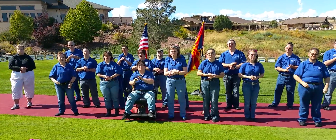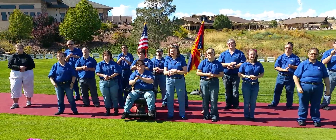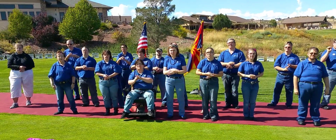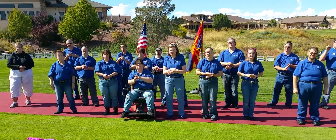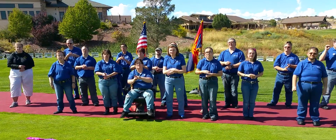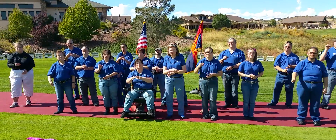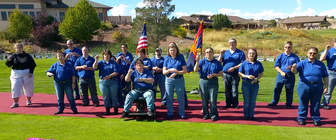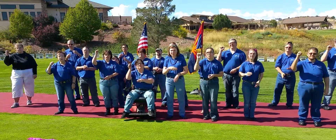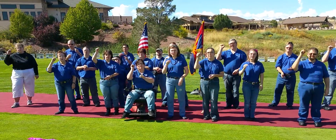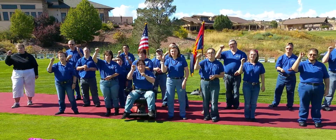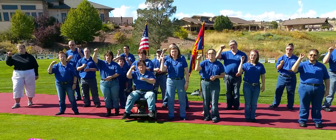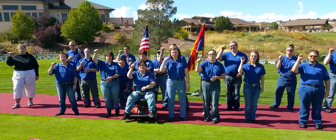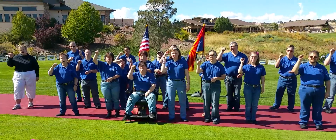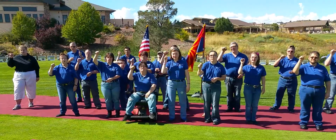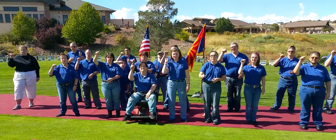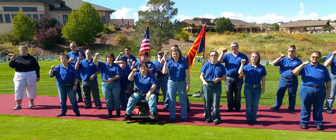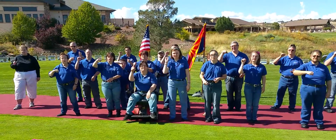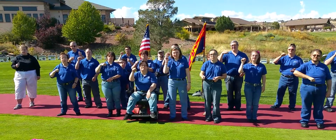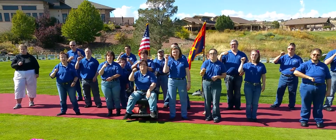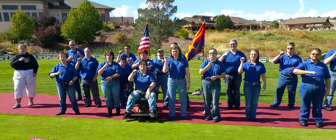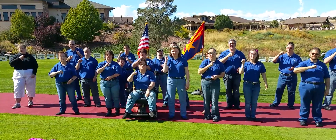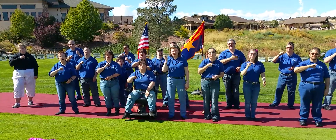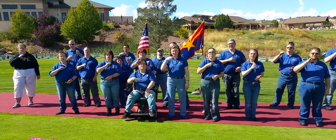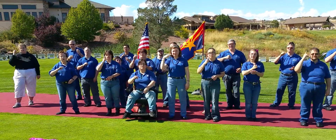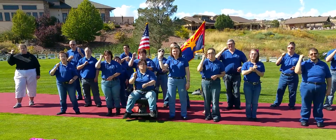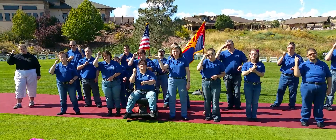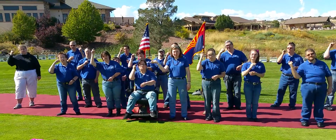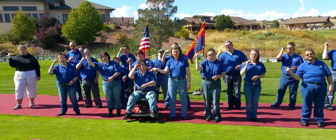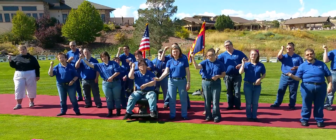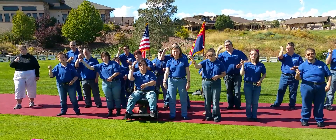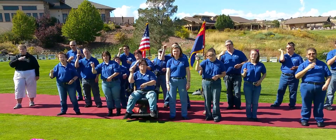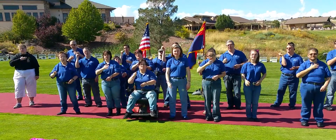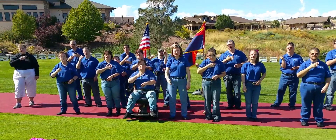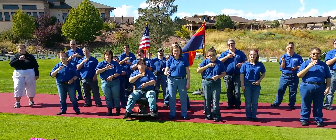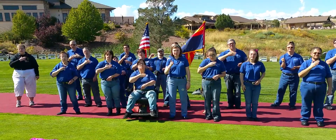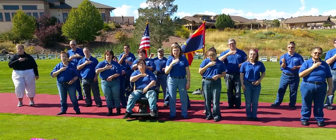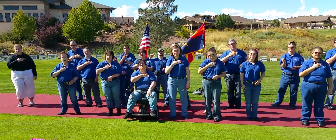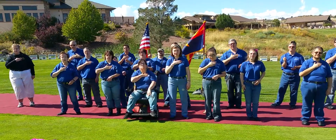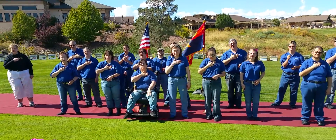Yes, I think to myself,